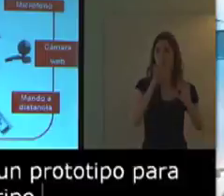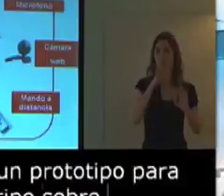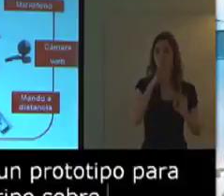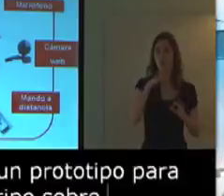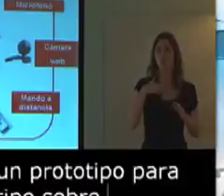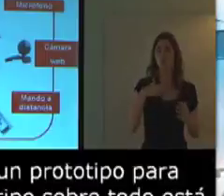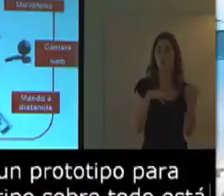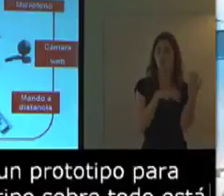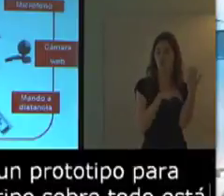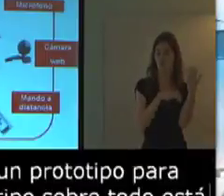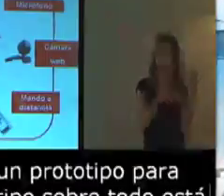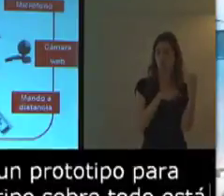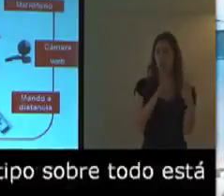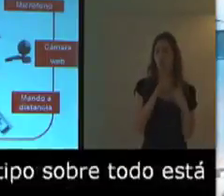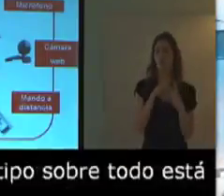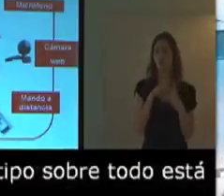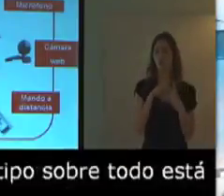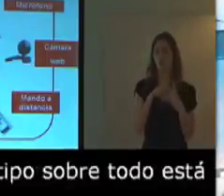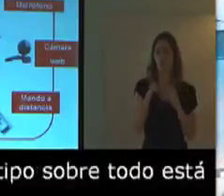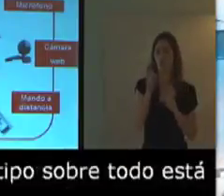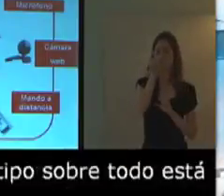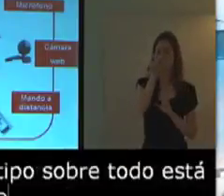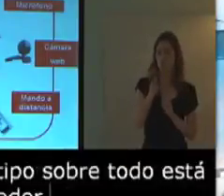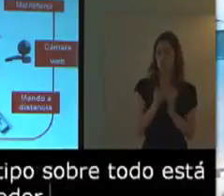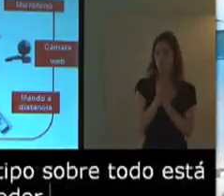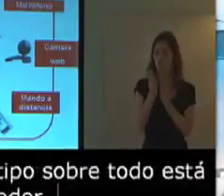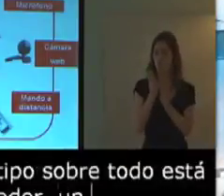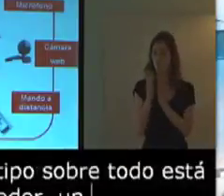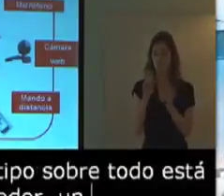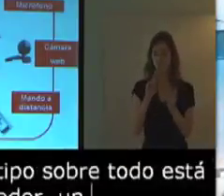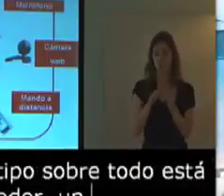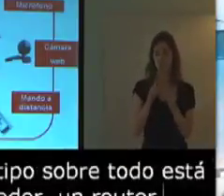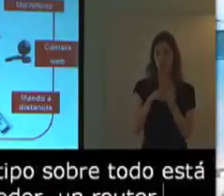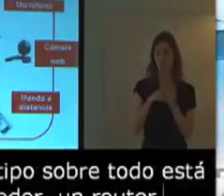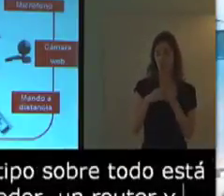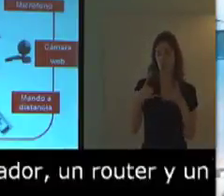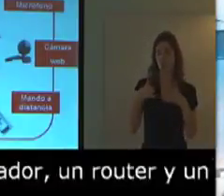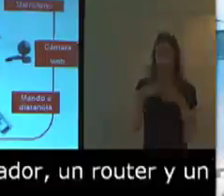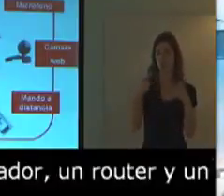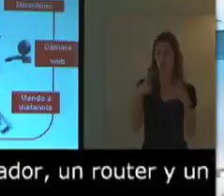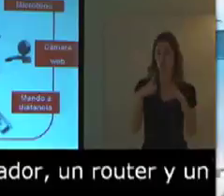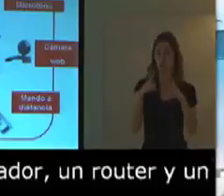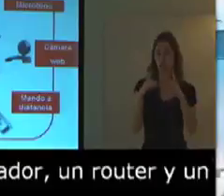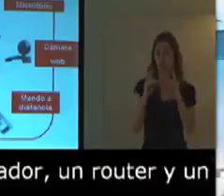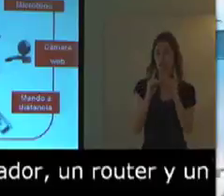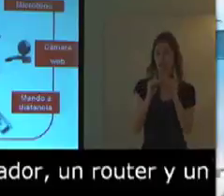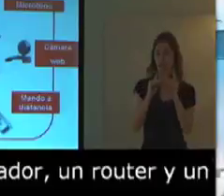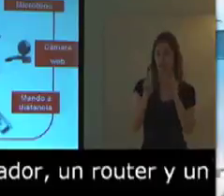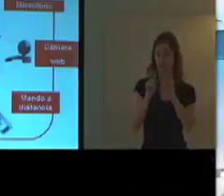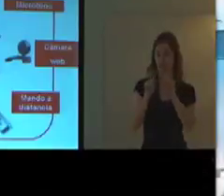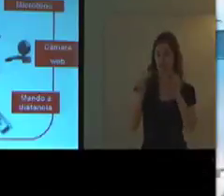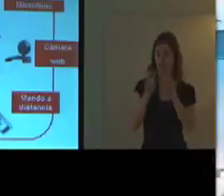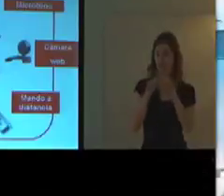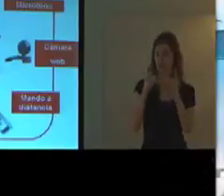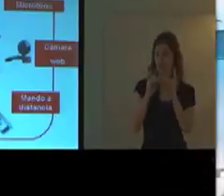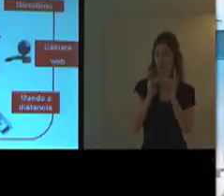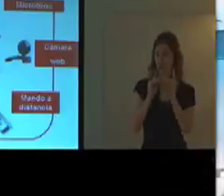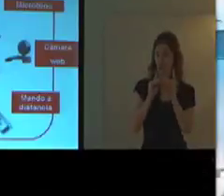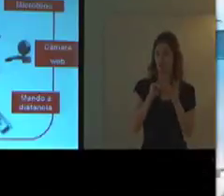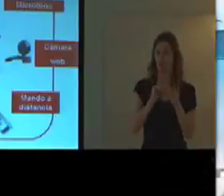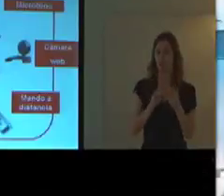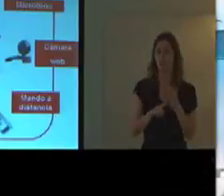It is basically a computer and a router and a TDT, a set-top